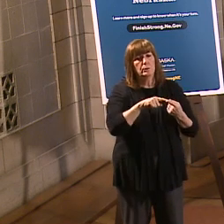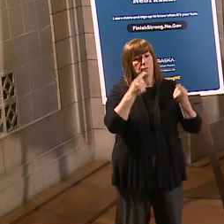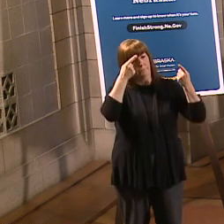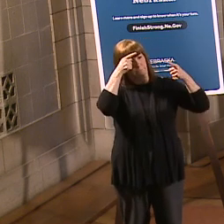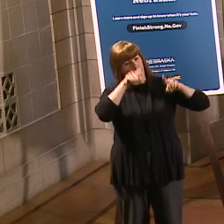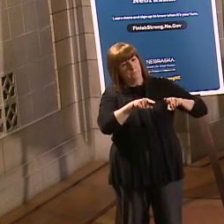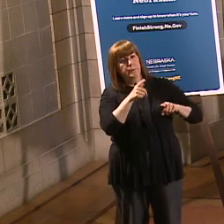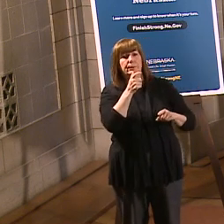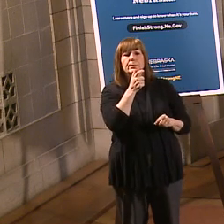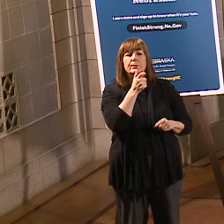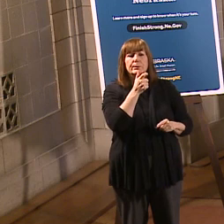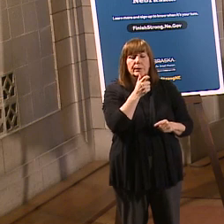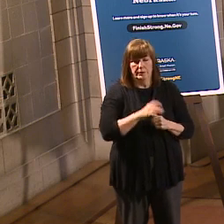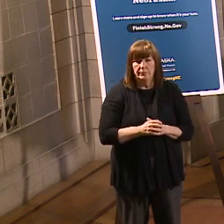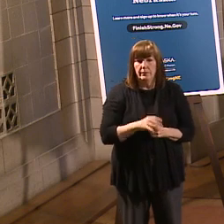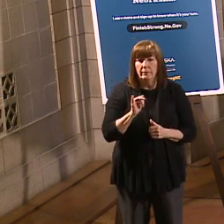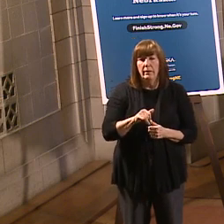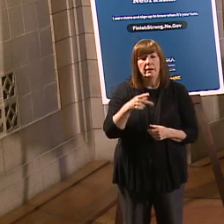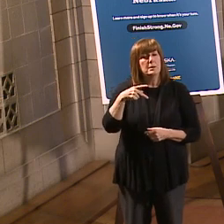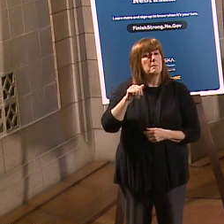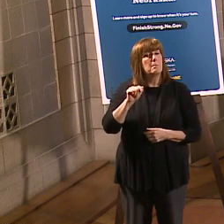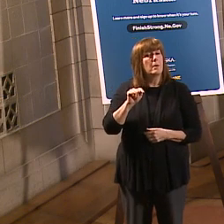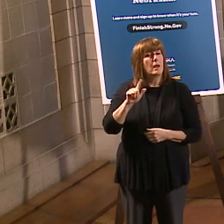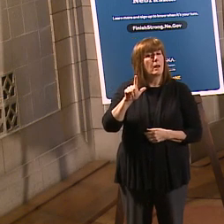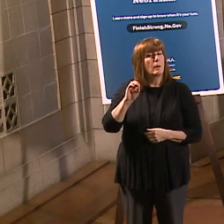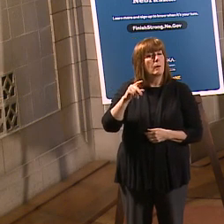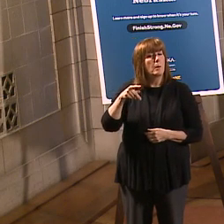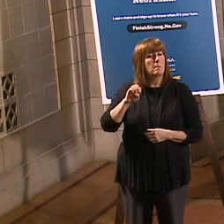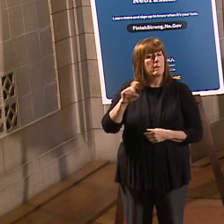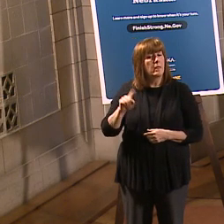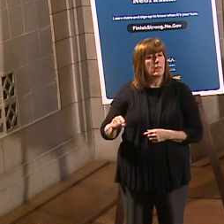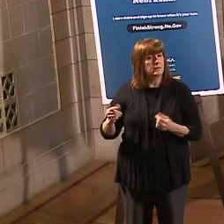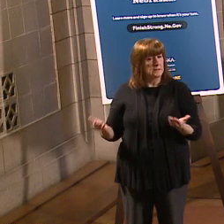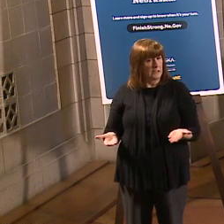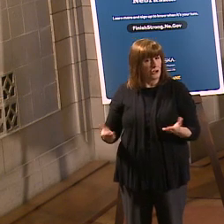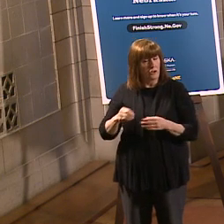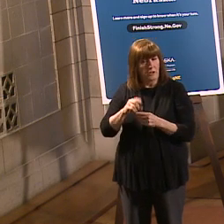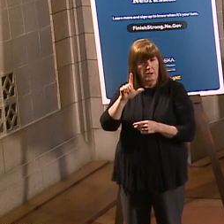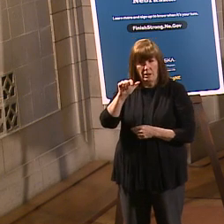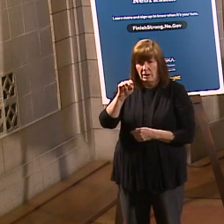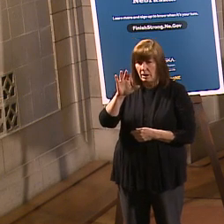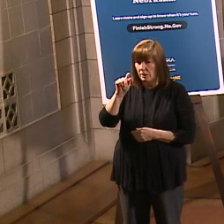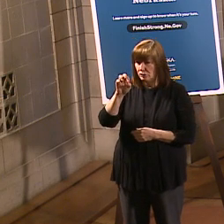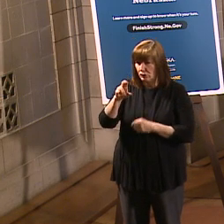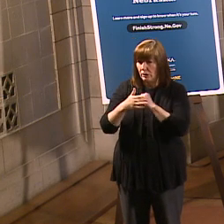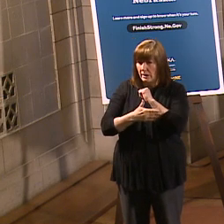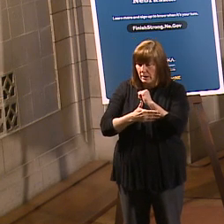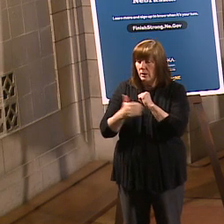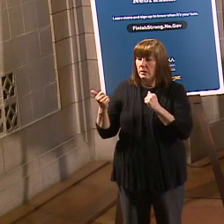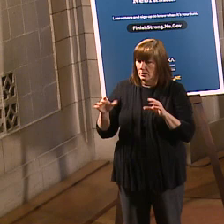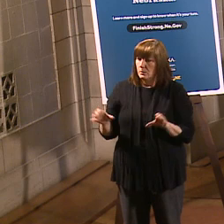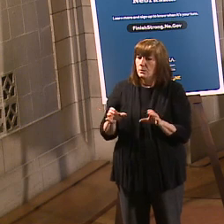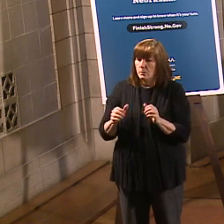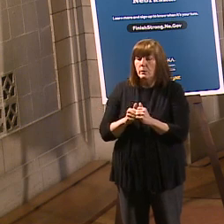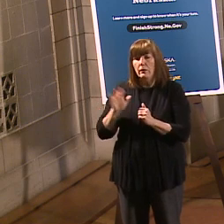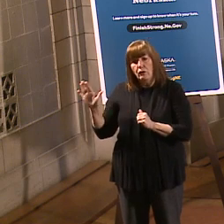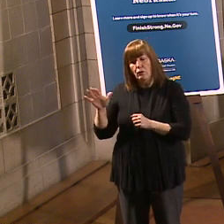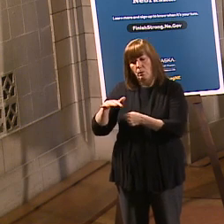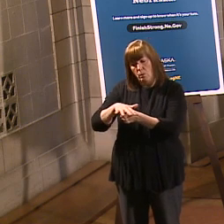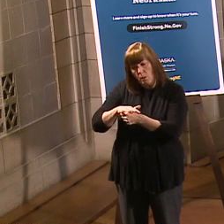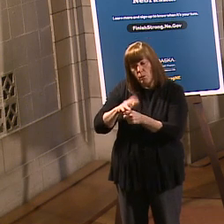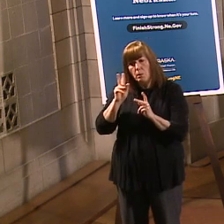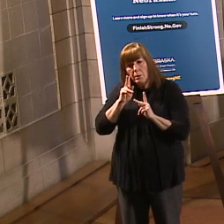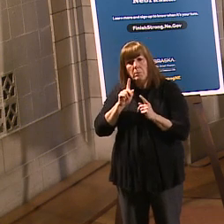determinations. So, for example, that's what Pat Lopez here in Lancaster County has been doing, has been working with her folks here locally to go to,